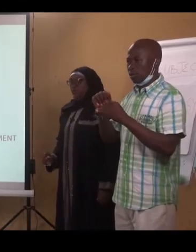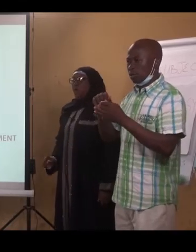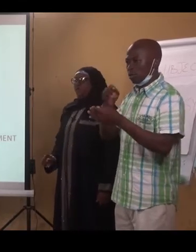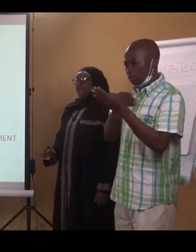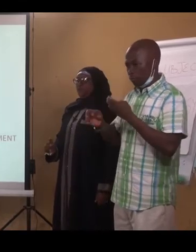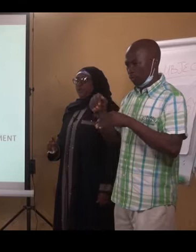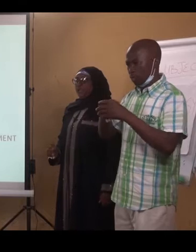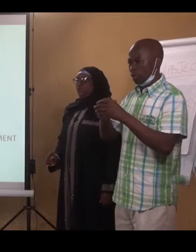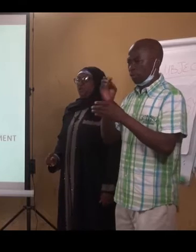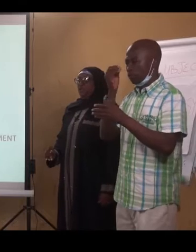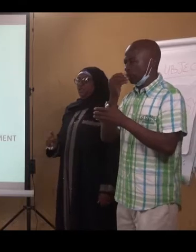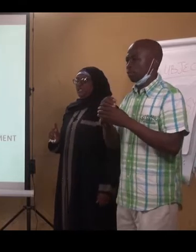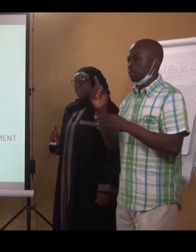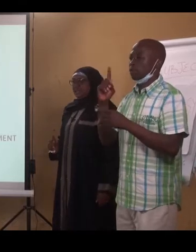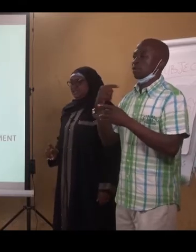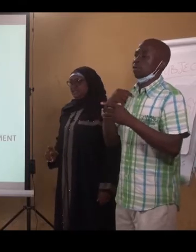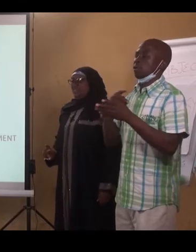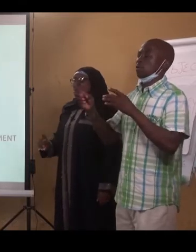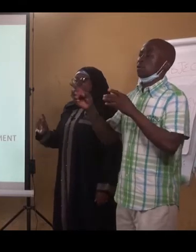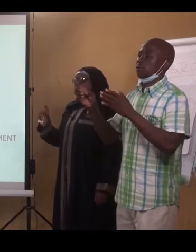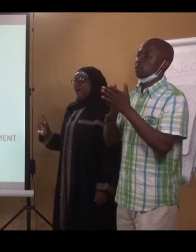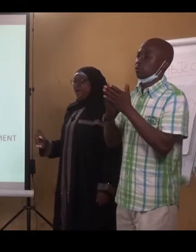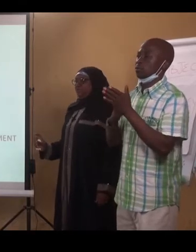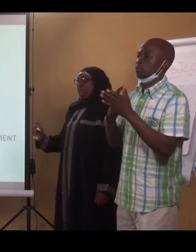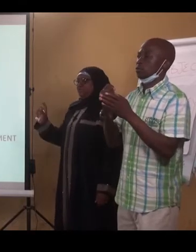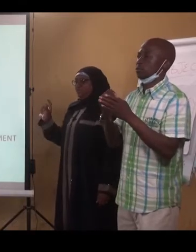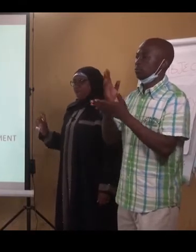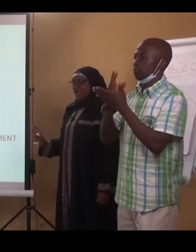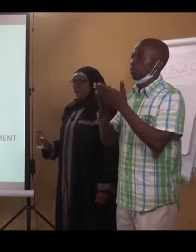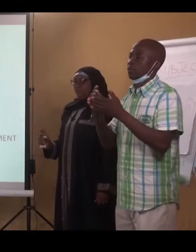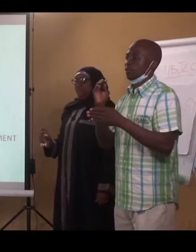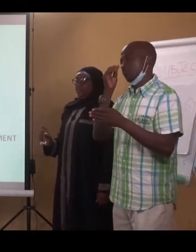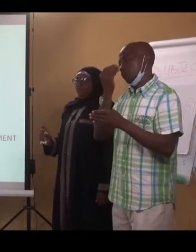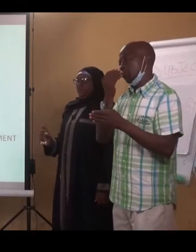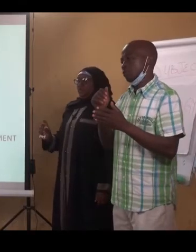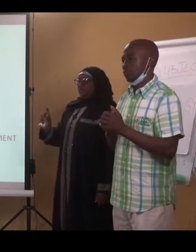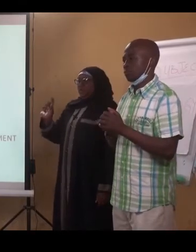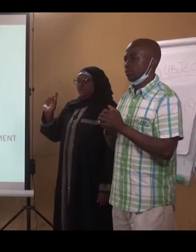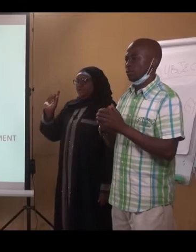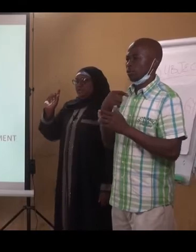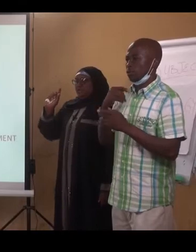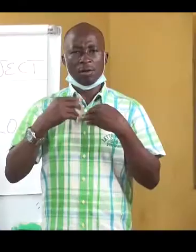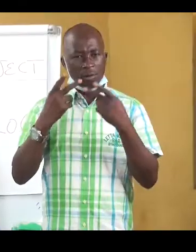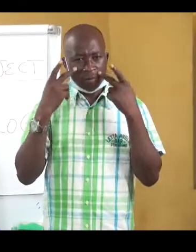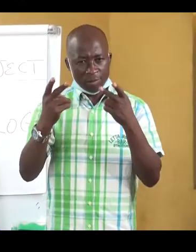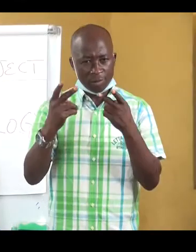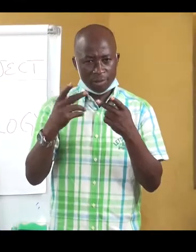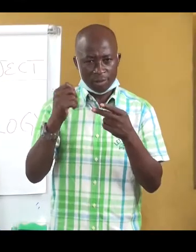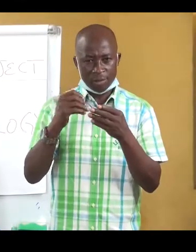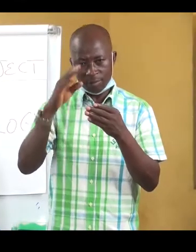we explained or where we discussed the parts of the flower. We have seen the male part of the